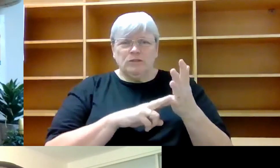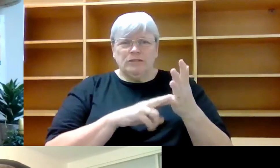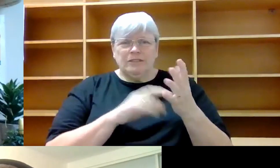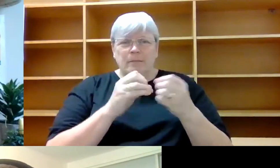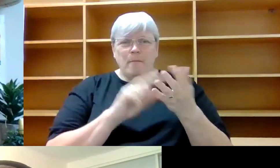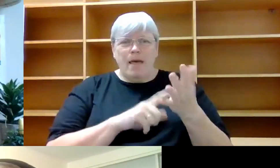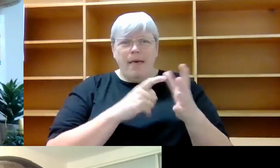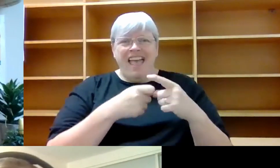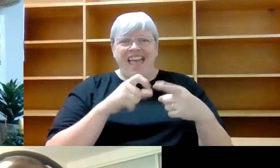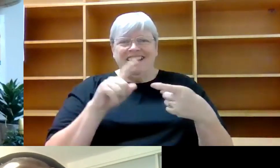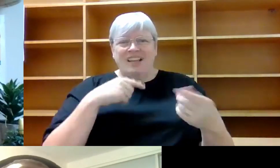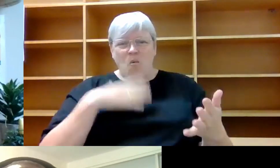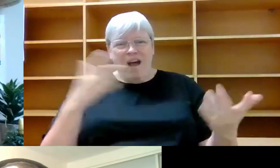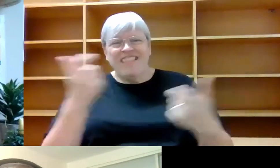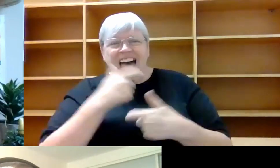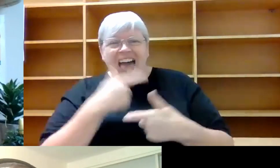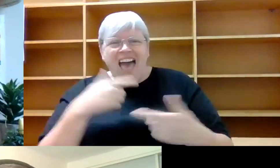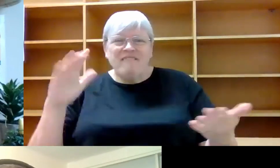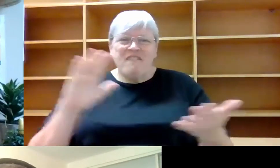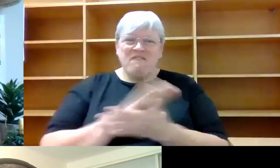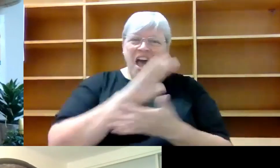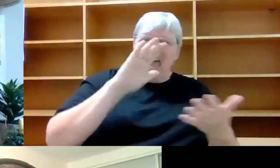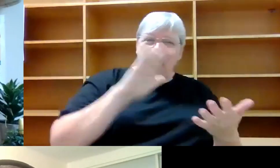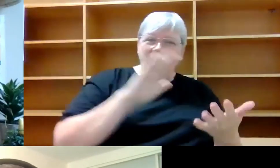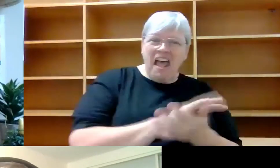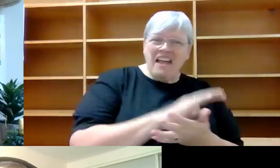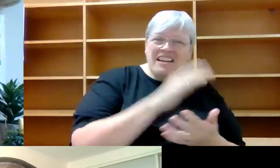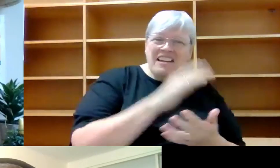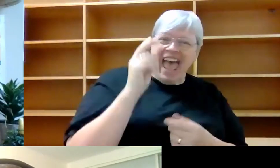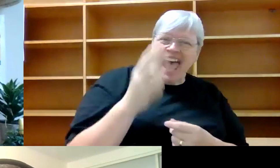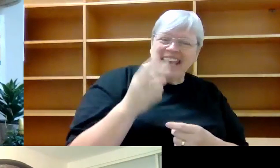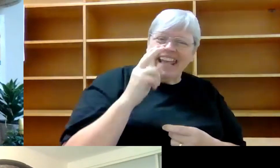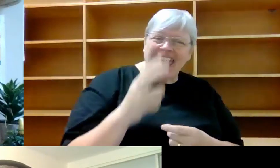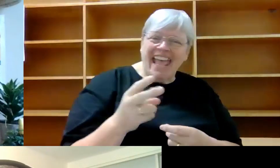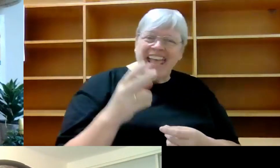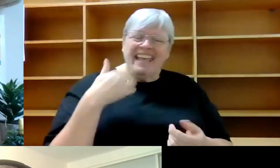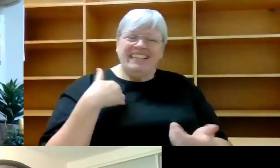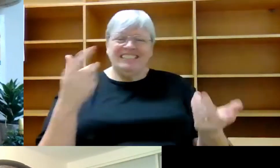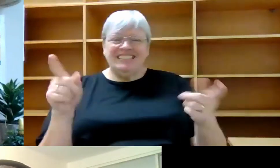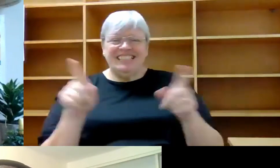to, have fun, and it's kind of like